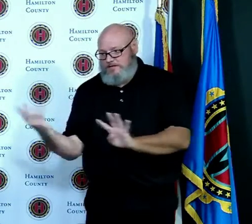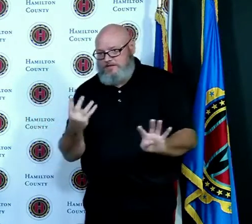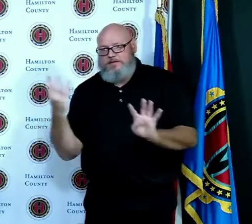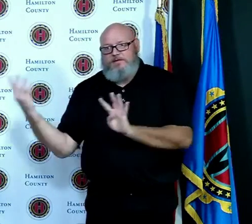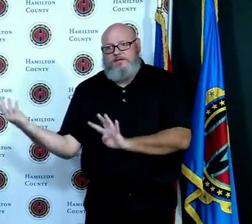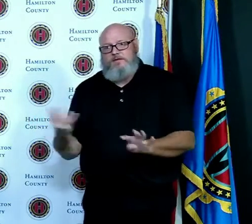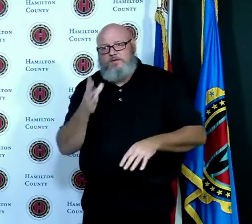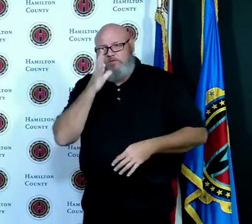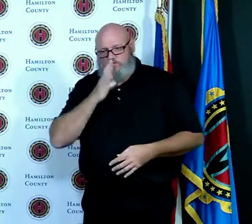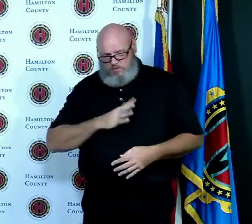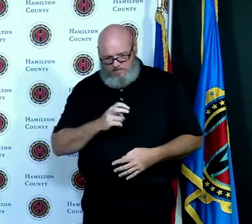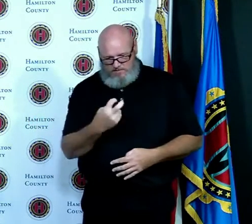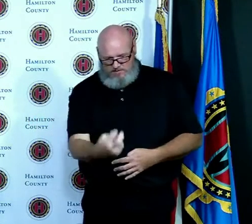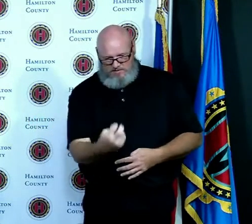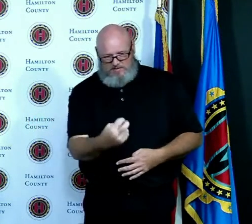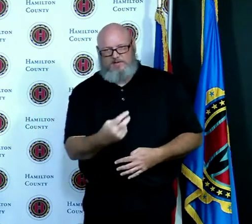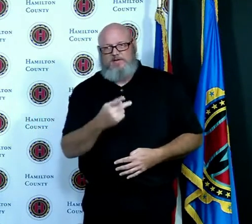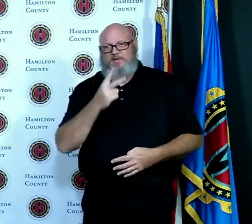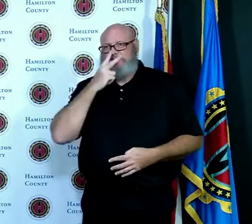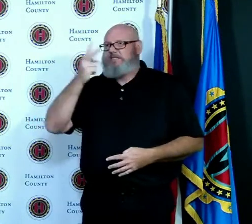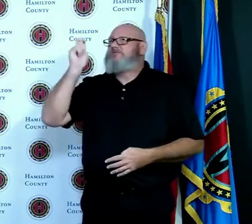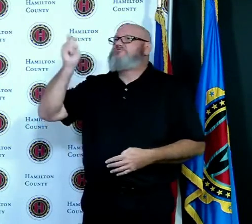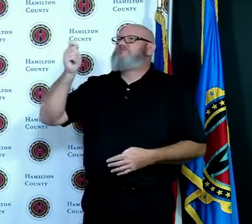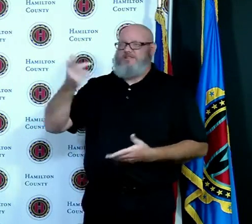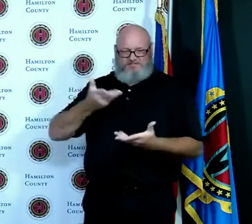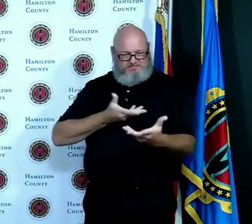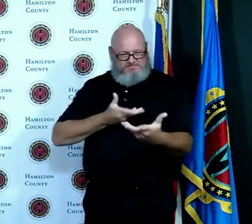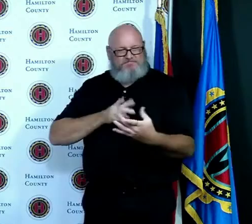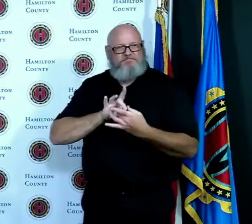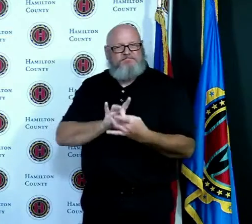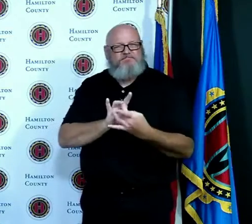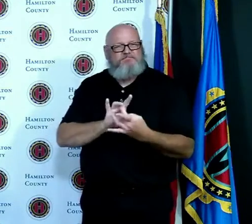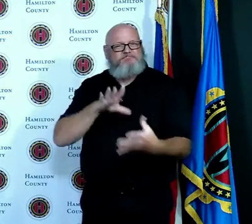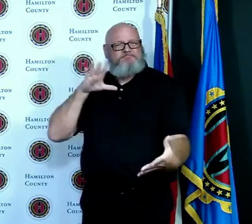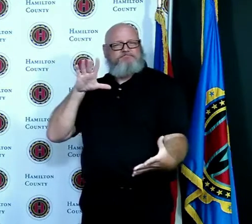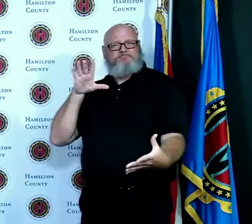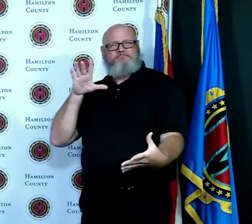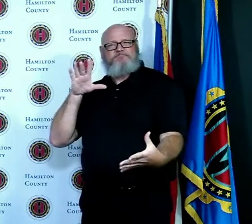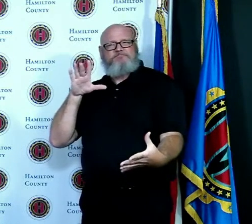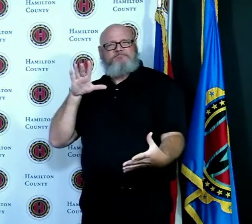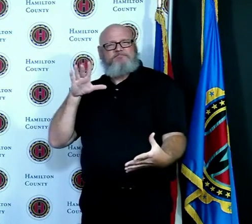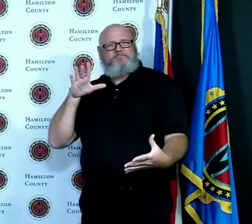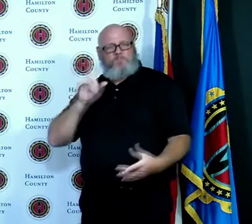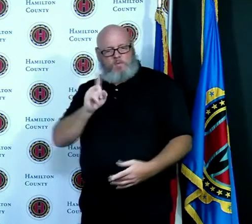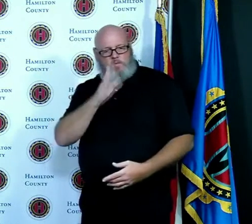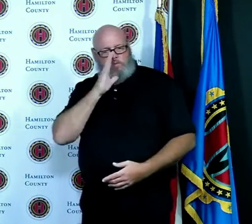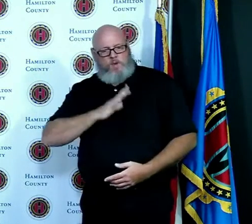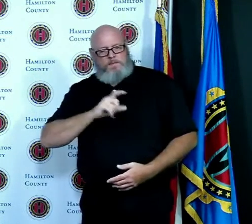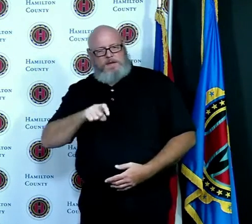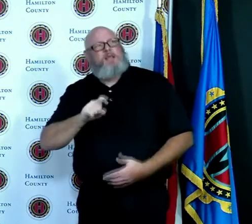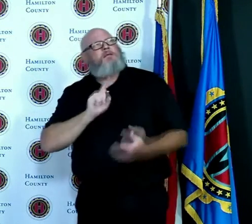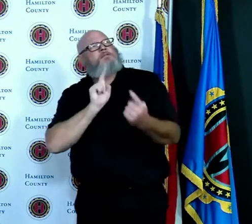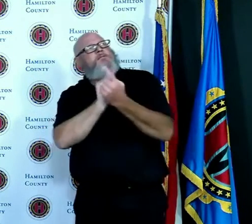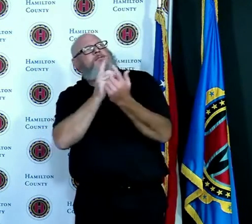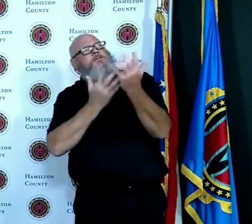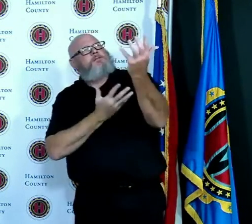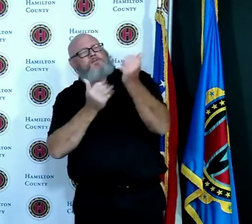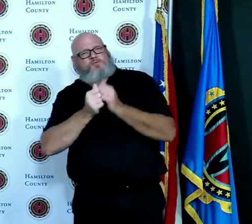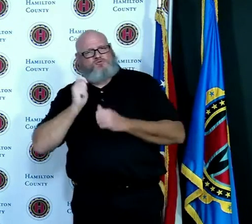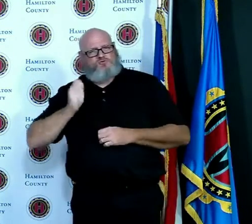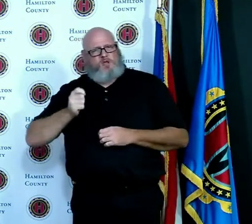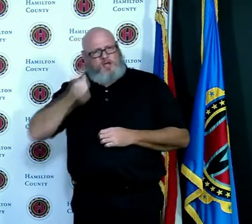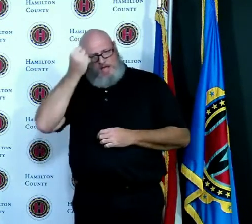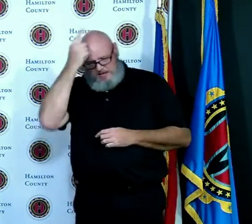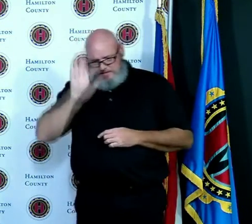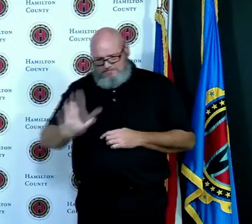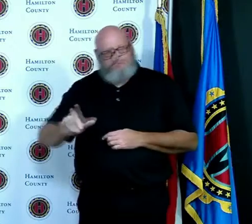the pandemic for a minute. Let's circle back. As we all know, this pandemic is impacting women in a very significant way